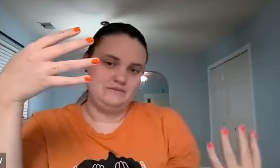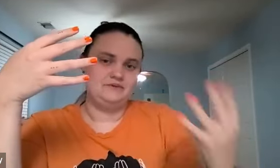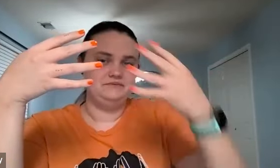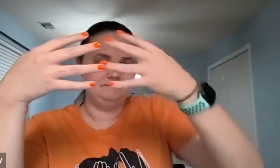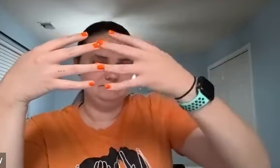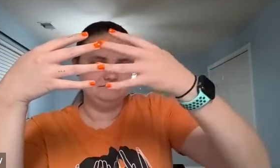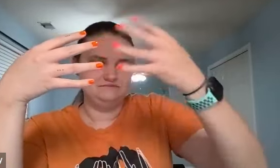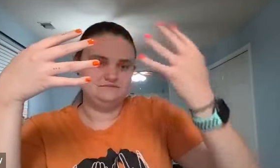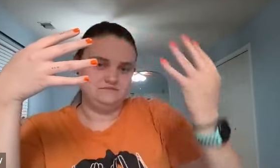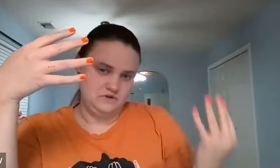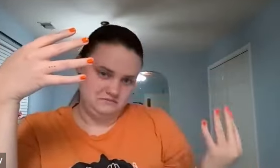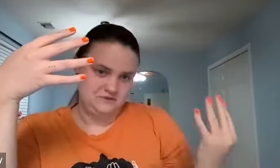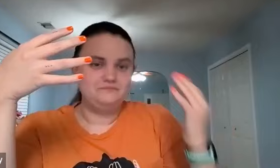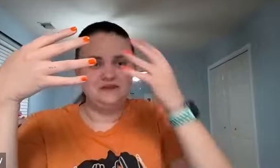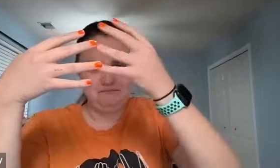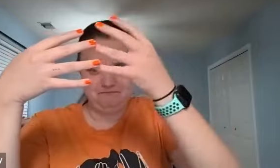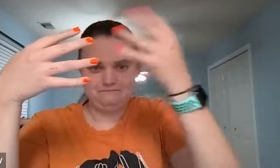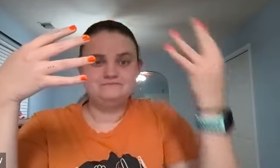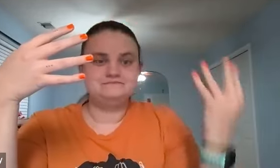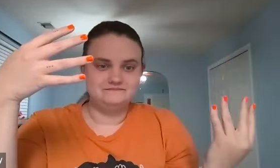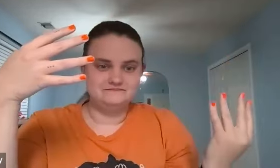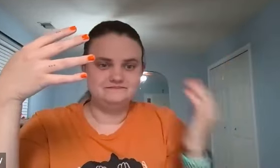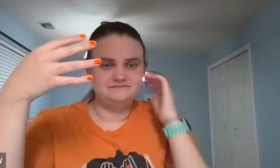Rainbow. Yep.